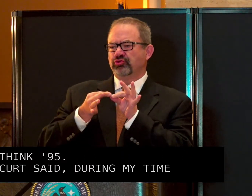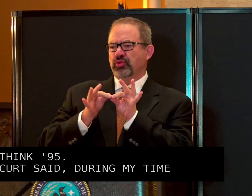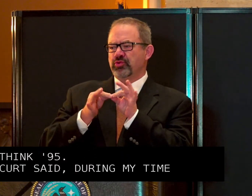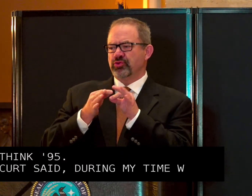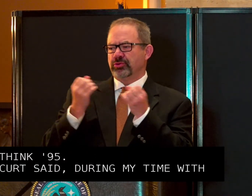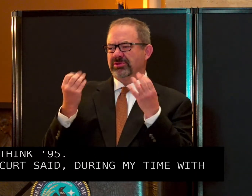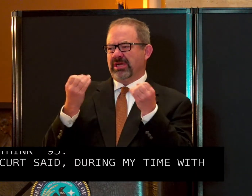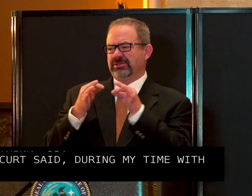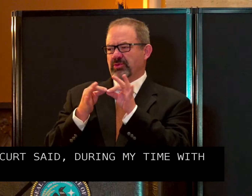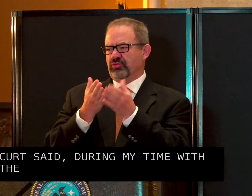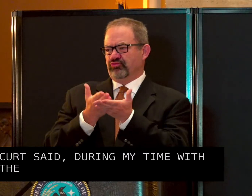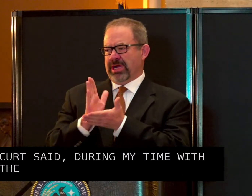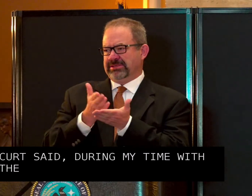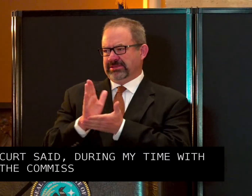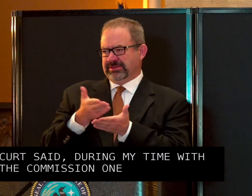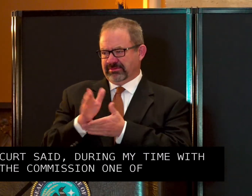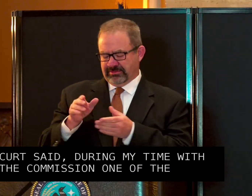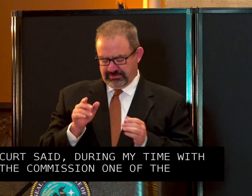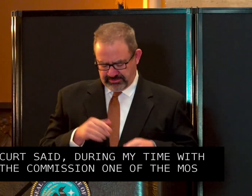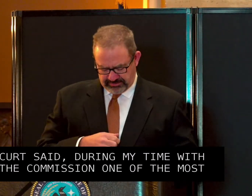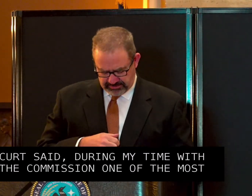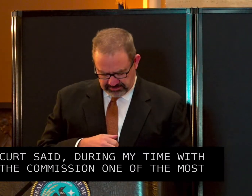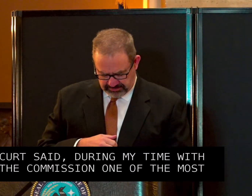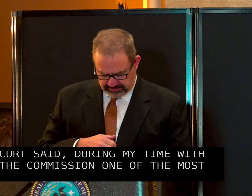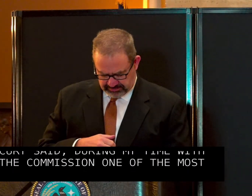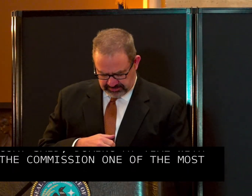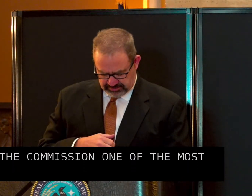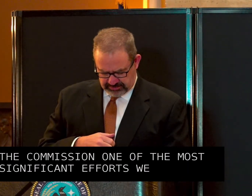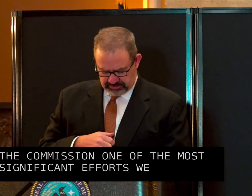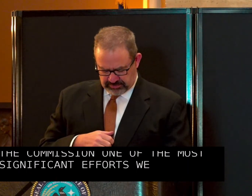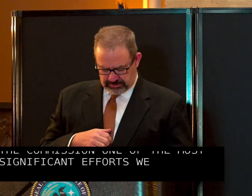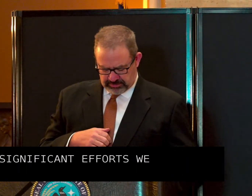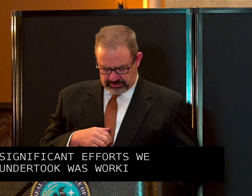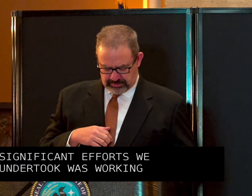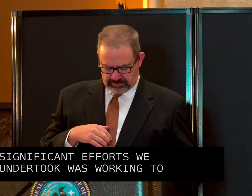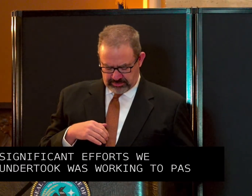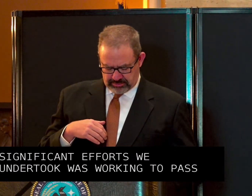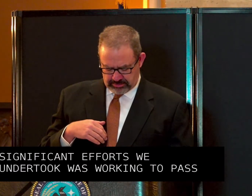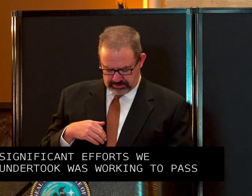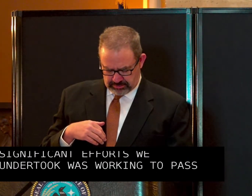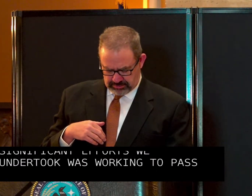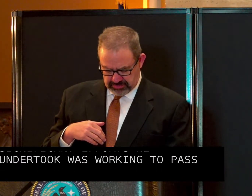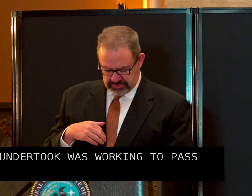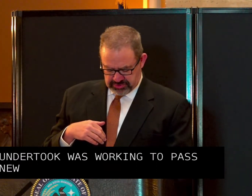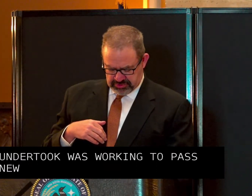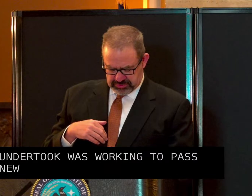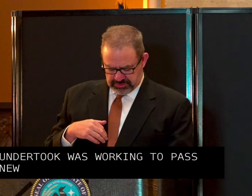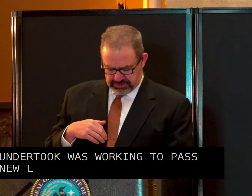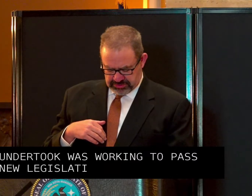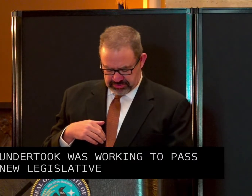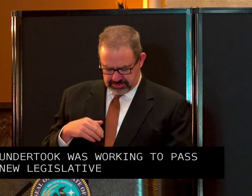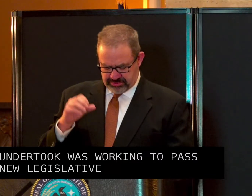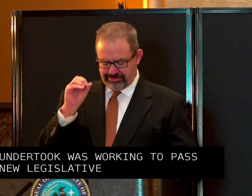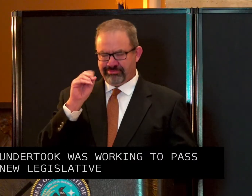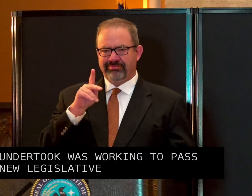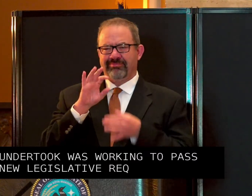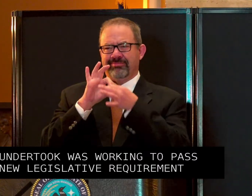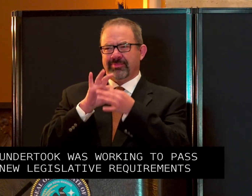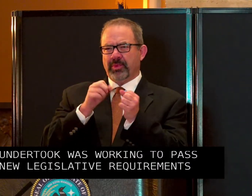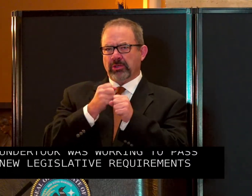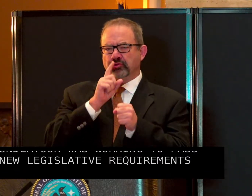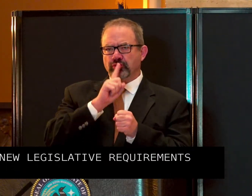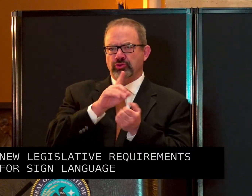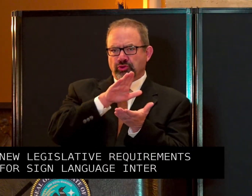one of the most significant efforts we undertook was working to pass new legislative requirements for sign language interpreters.